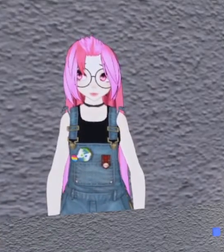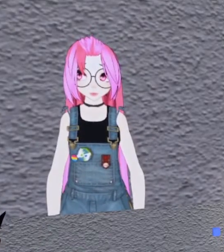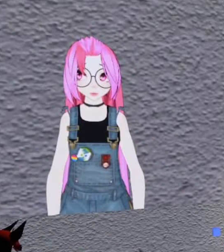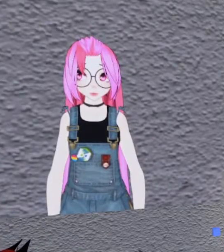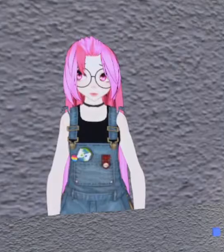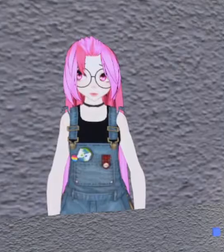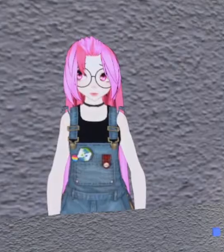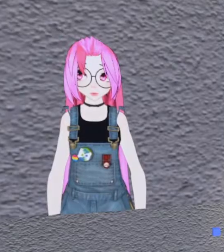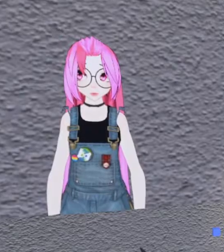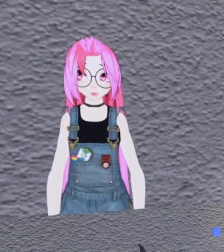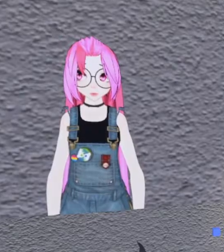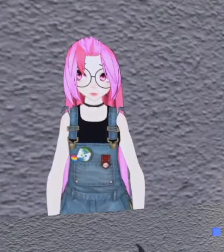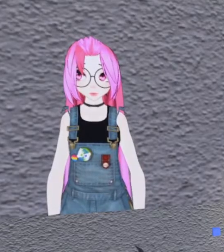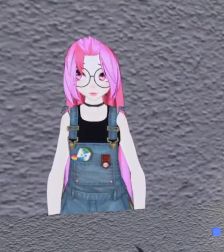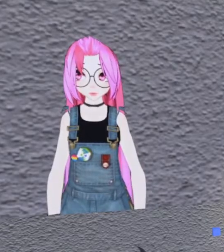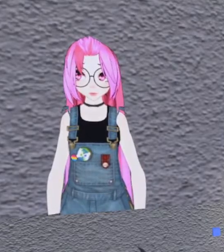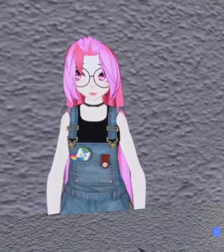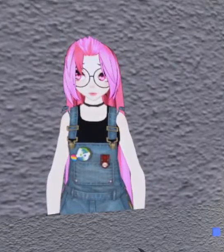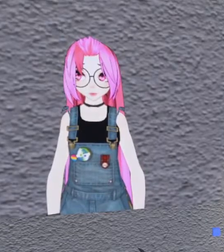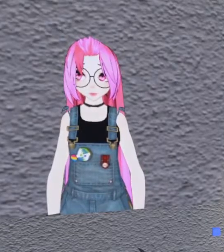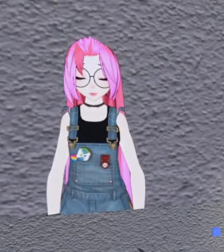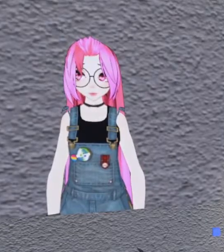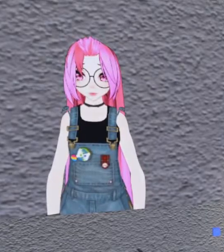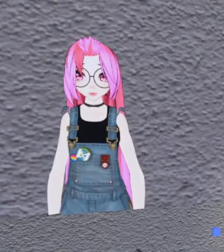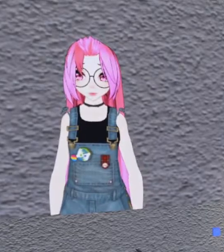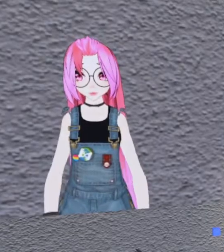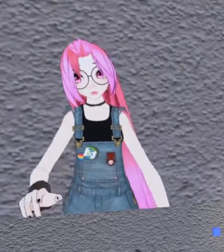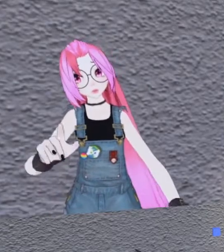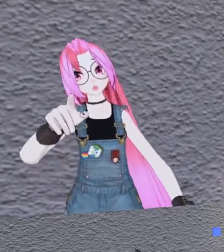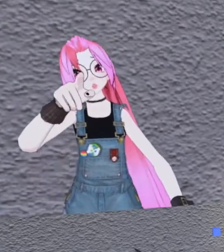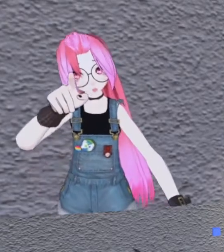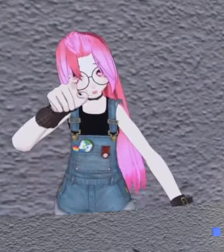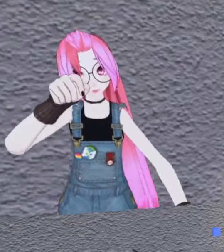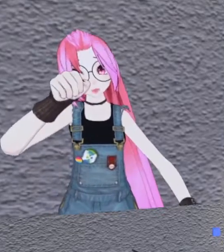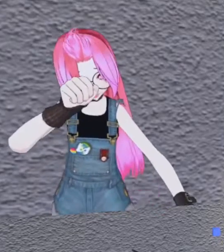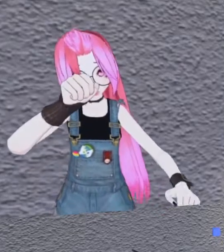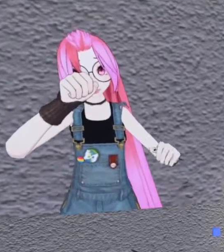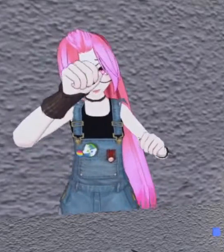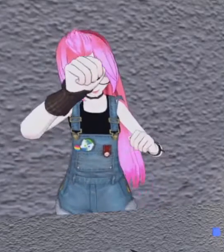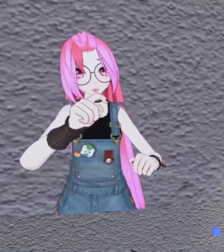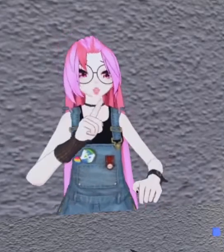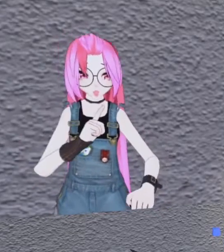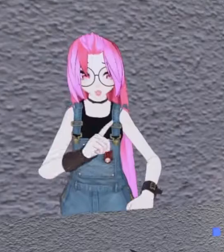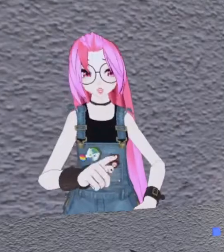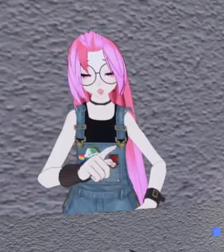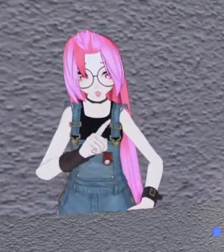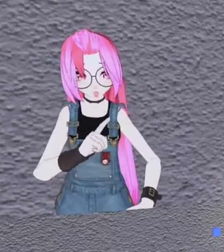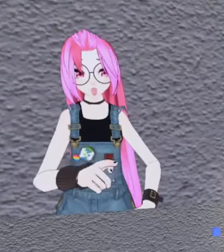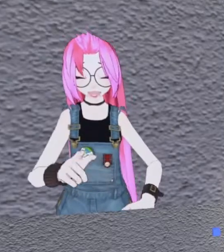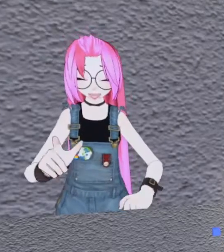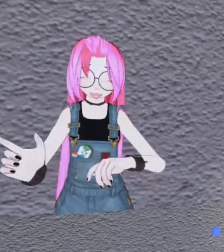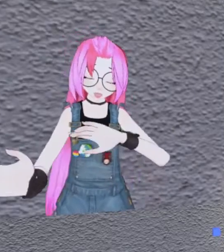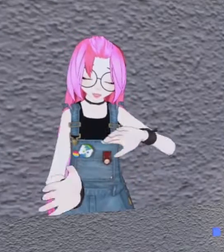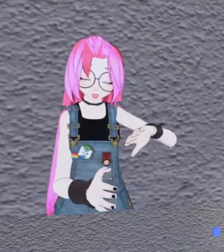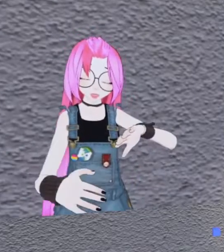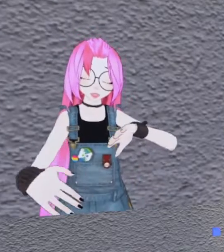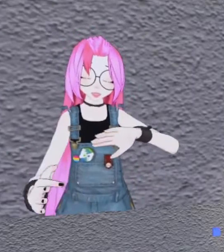sign rain, the heavier you're saying the rain is. Is that true? Yes. Yes, Okay. really. Also wind. So